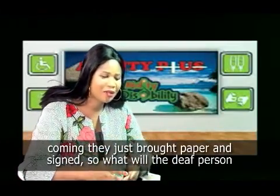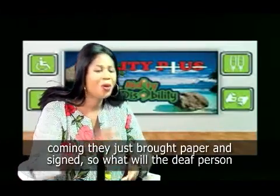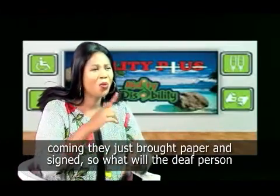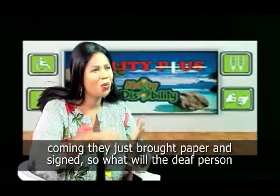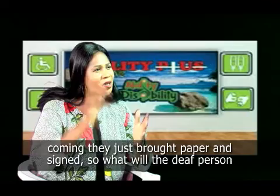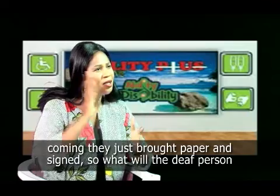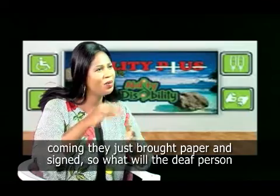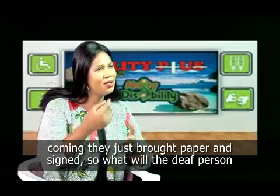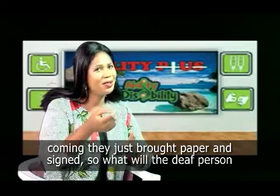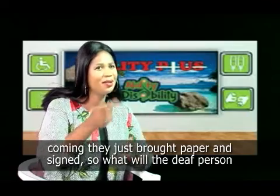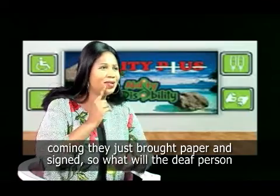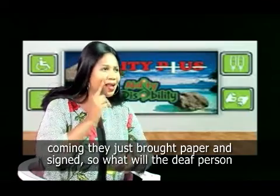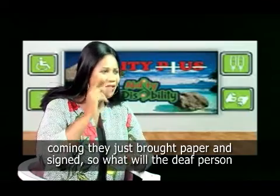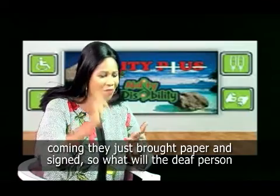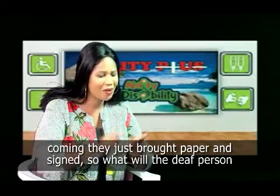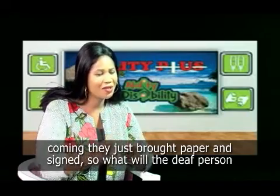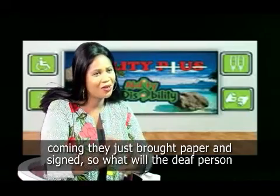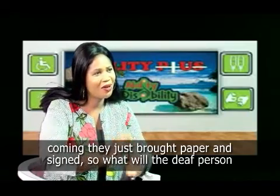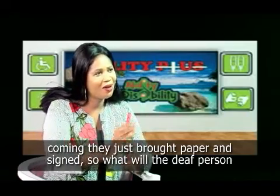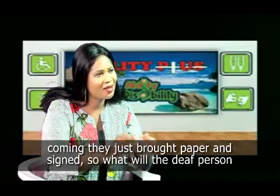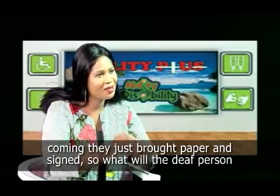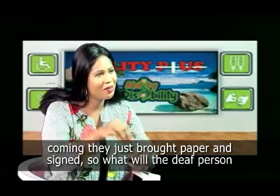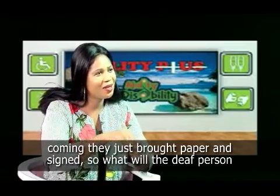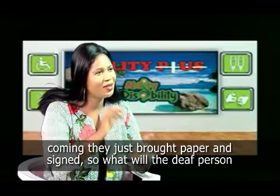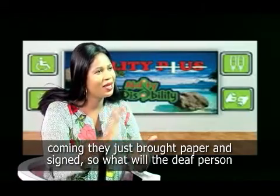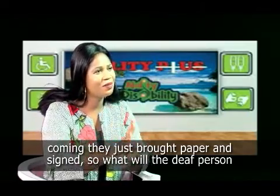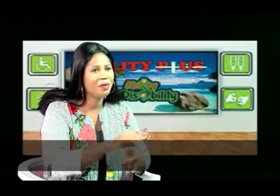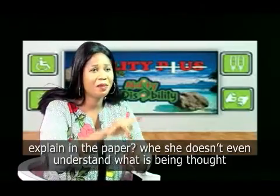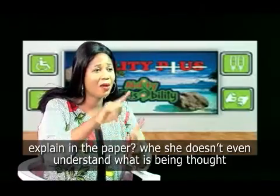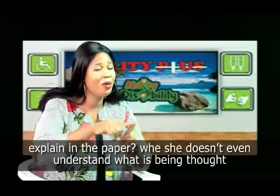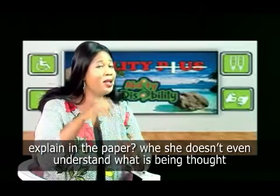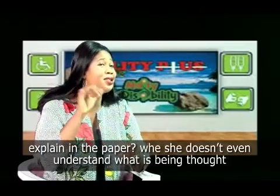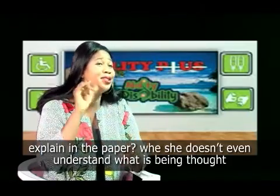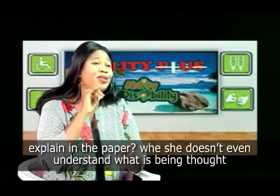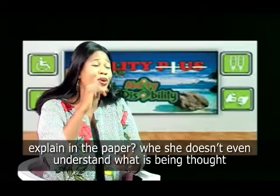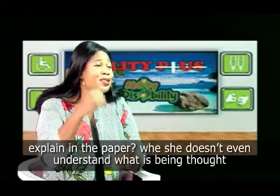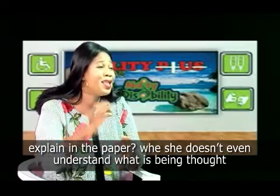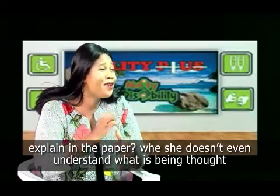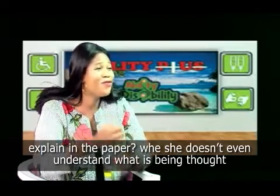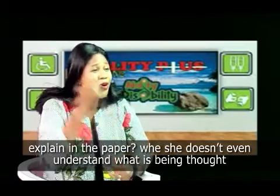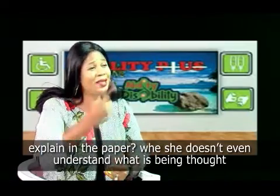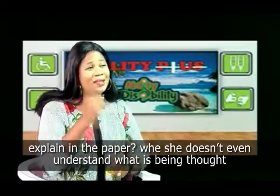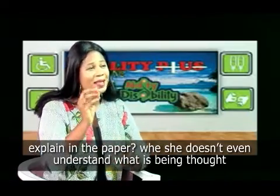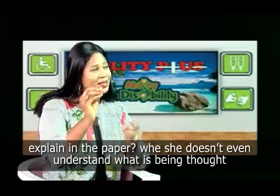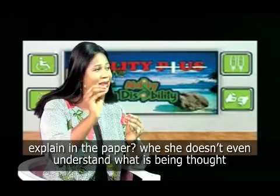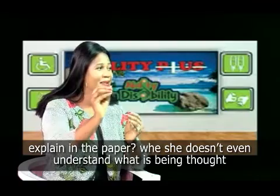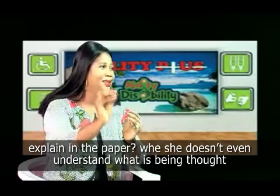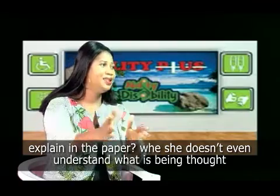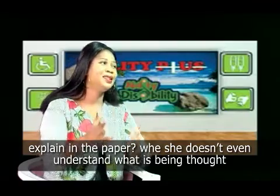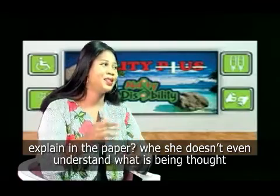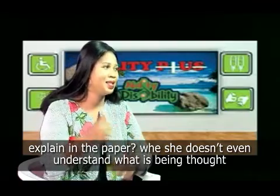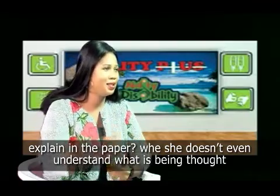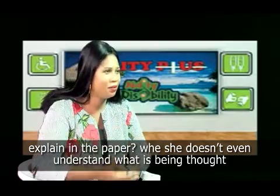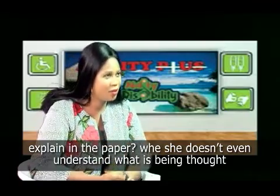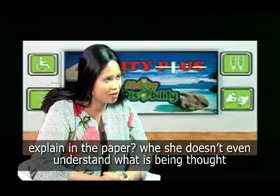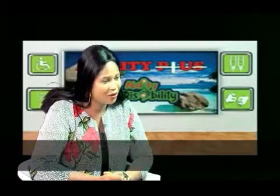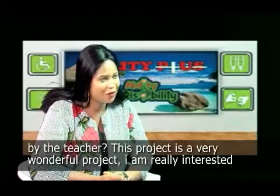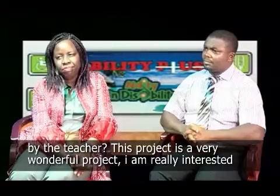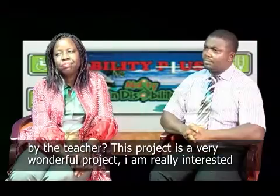just brought paper and signed. So what would the deaf person explain in the paper when she doesn't even understand what is being taught by the